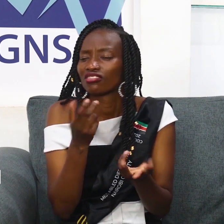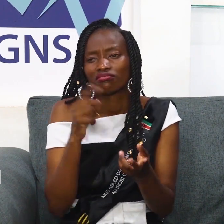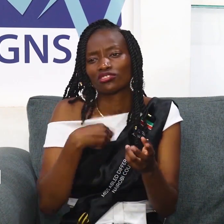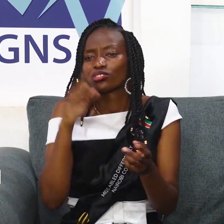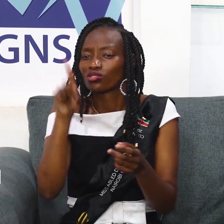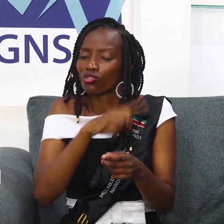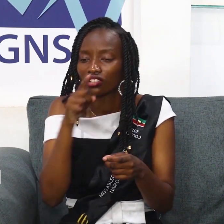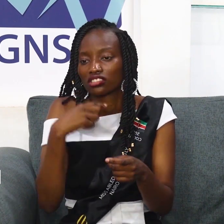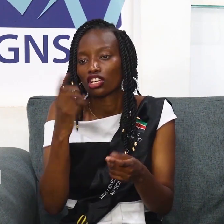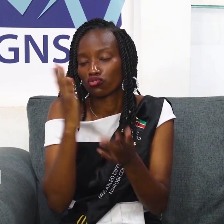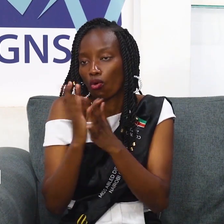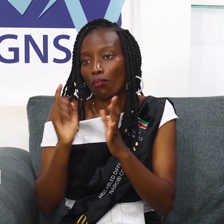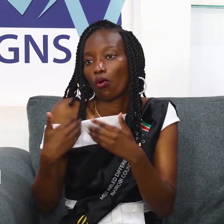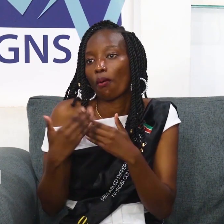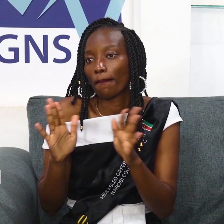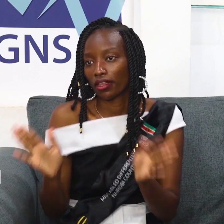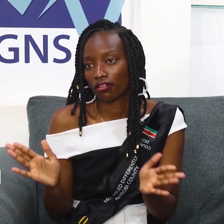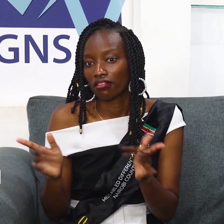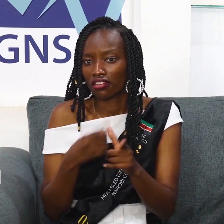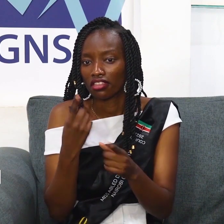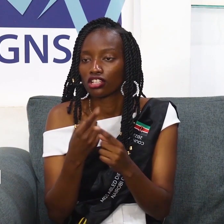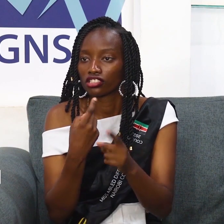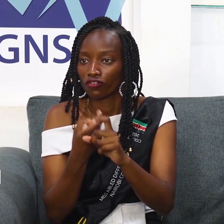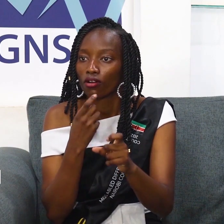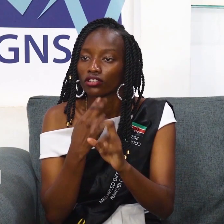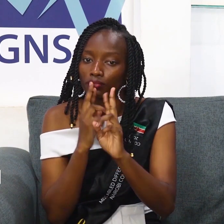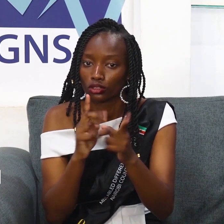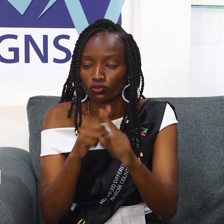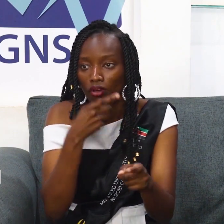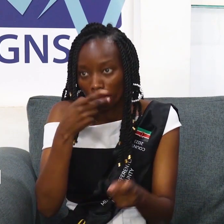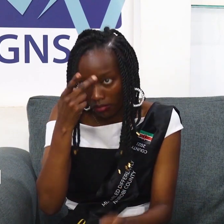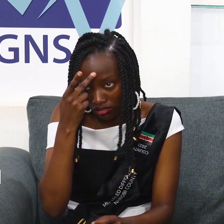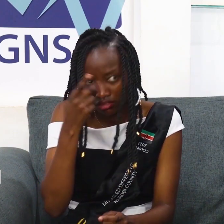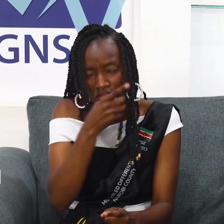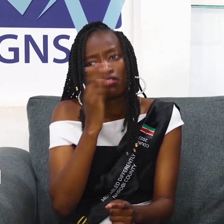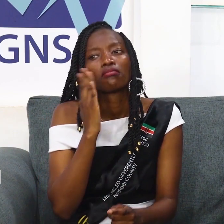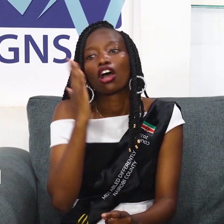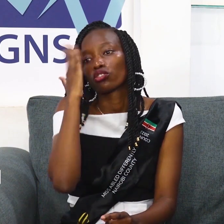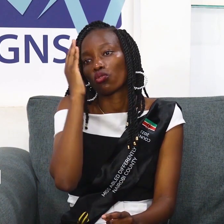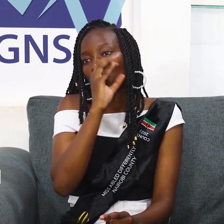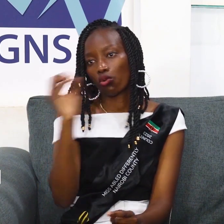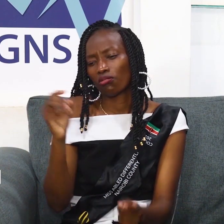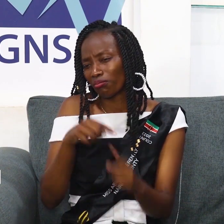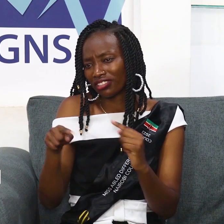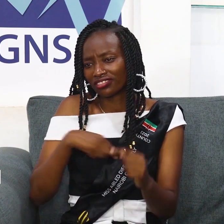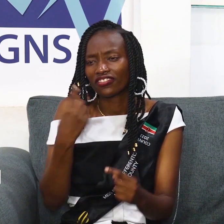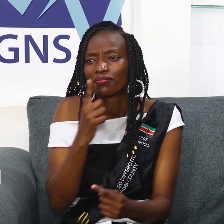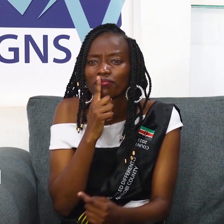And anytime we keep these issues private, for me, I feel it's wrong. It's better we report issues maybe to our parents or to the